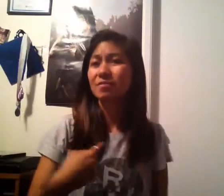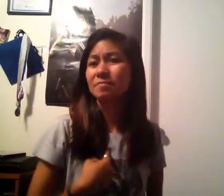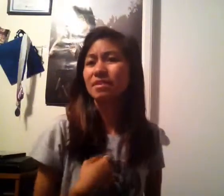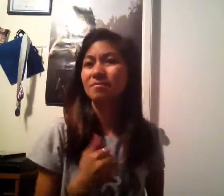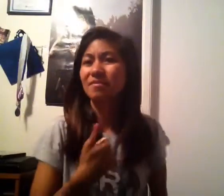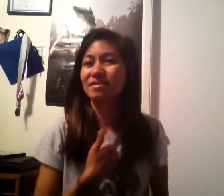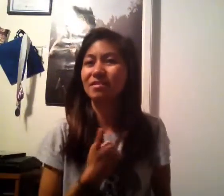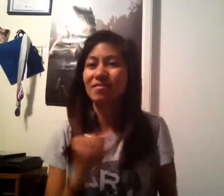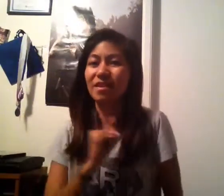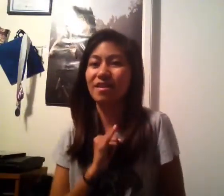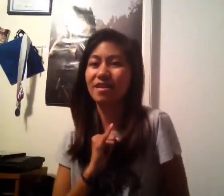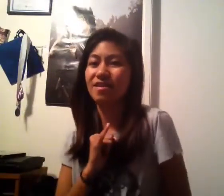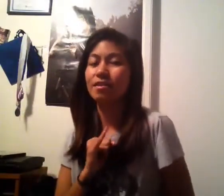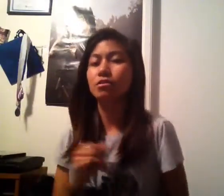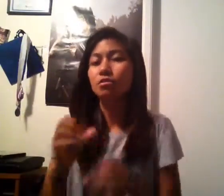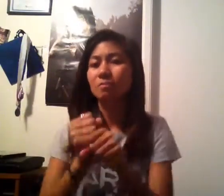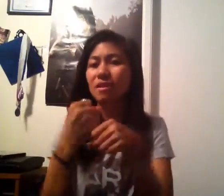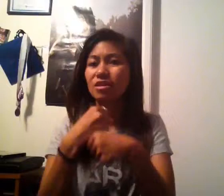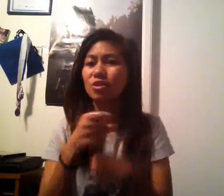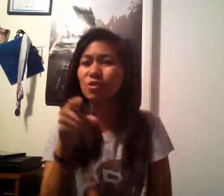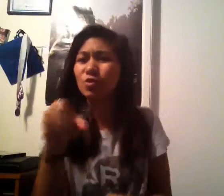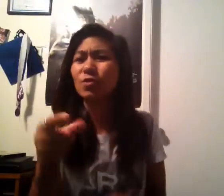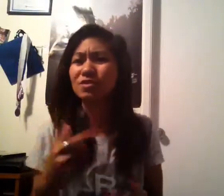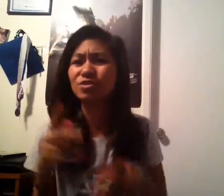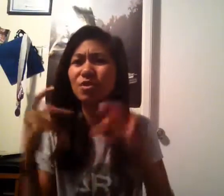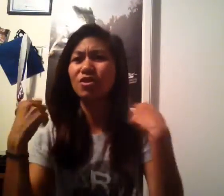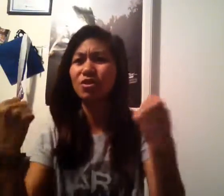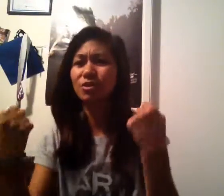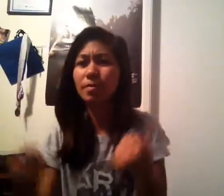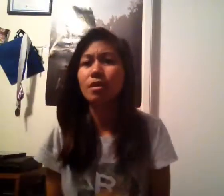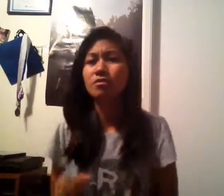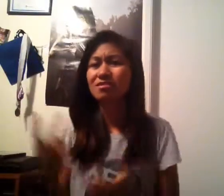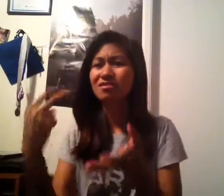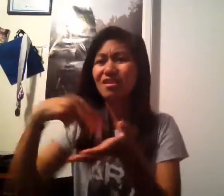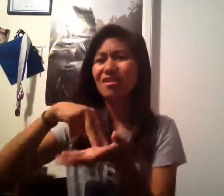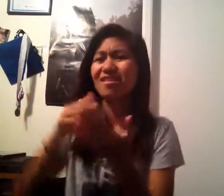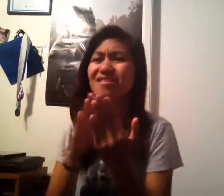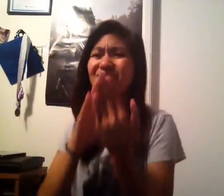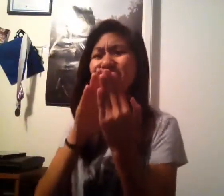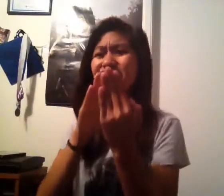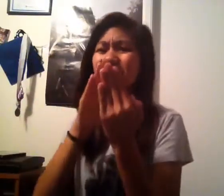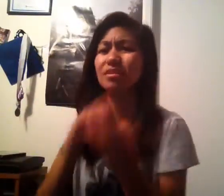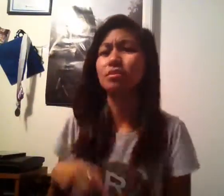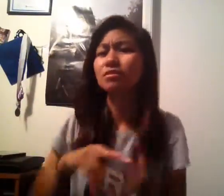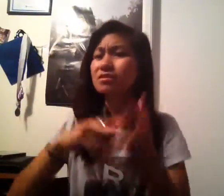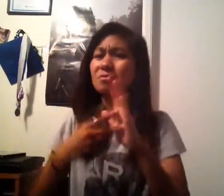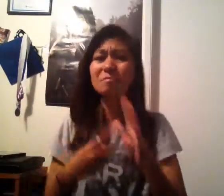myself and I. What doesn't kill you makes you stronger, stand a little taller. Doesn't mean I'm